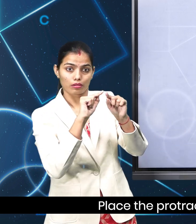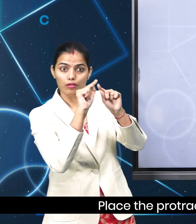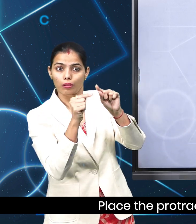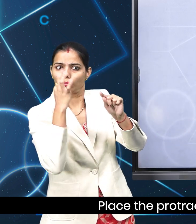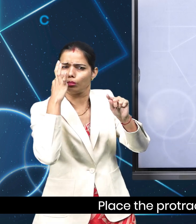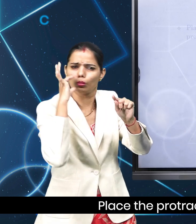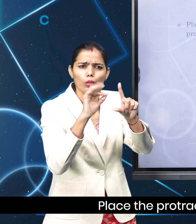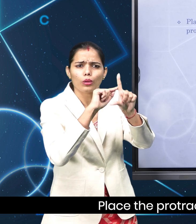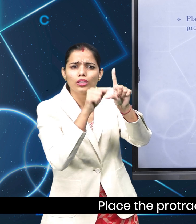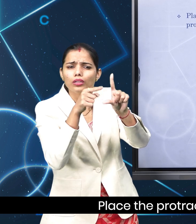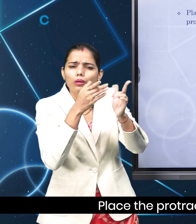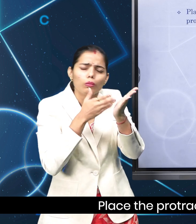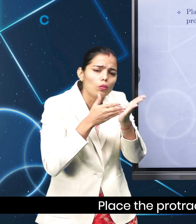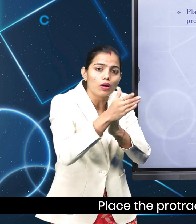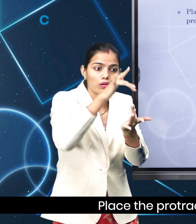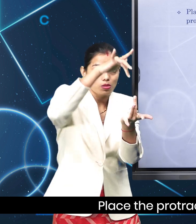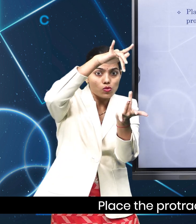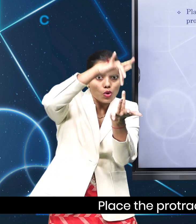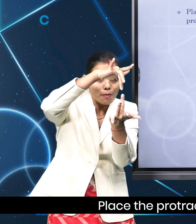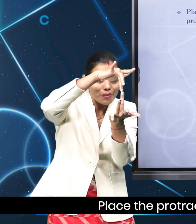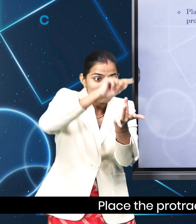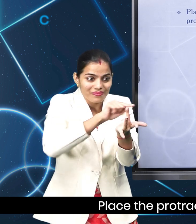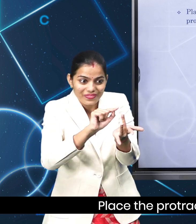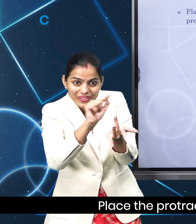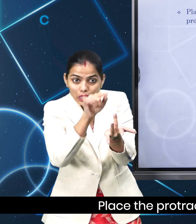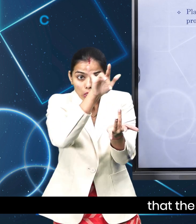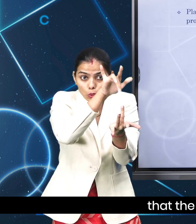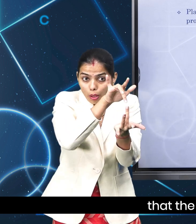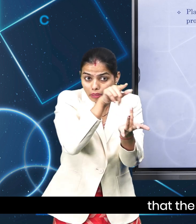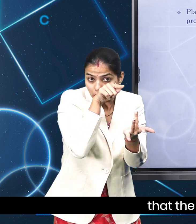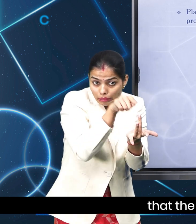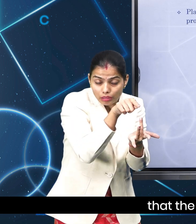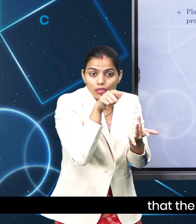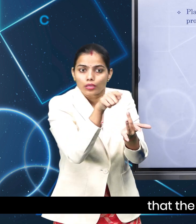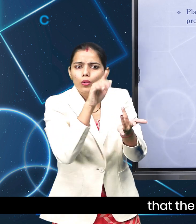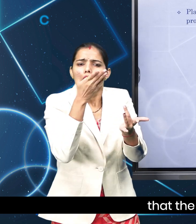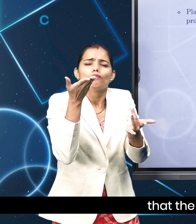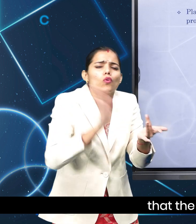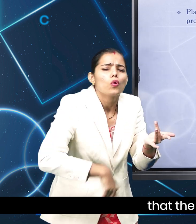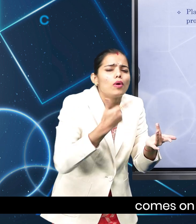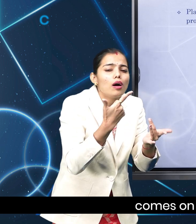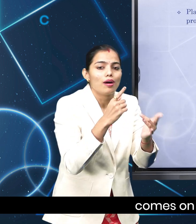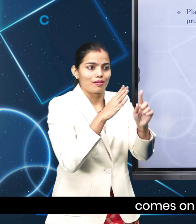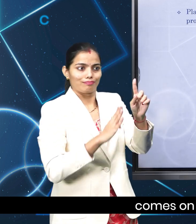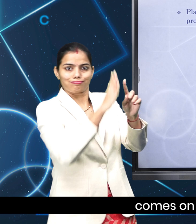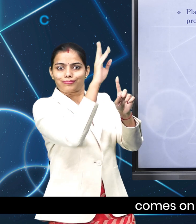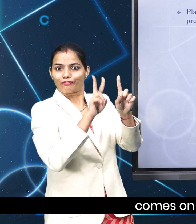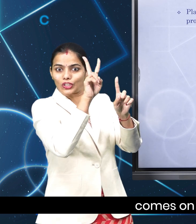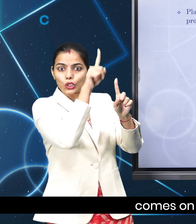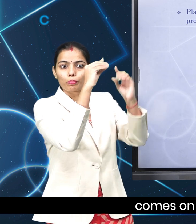Place the protractor on the angle in such a way that the midpoint of protractor comes on the vertex